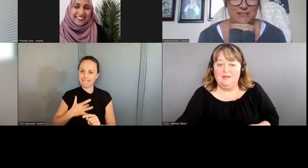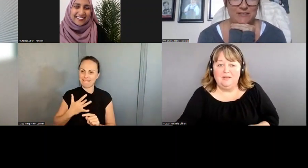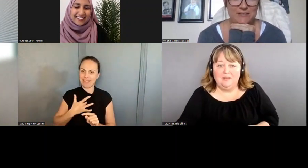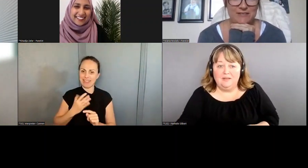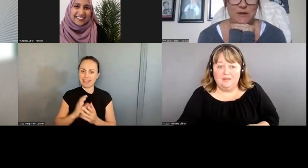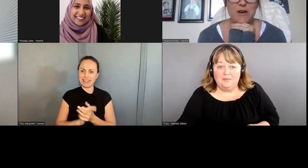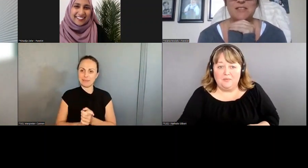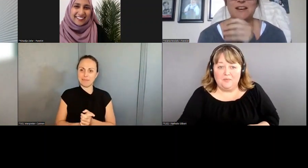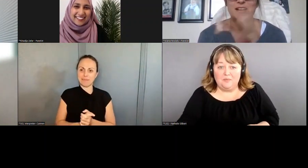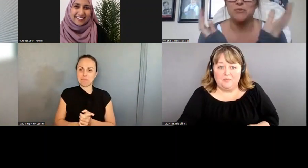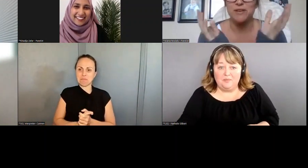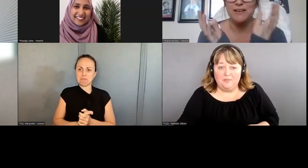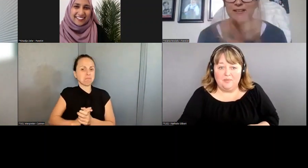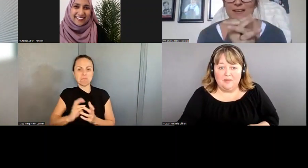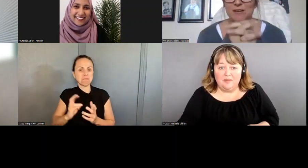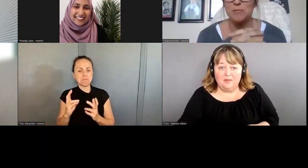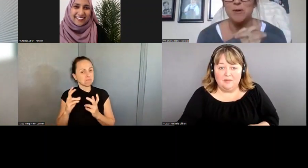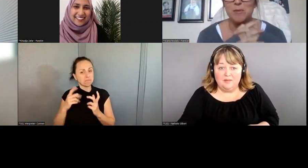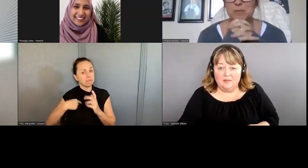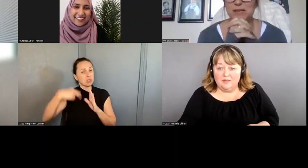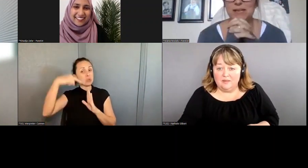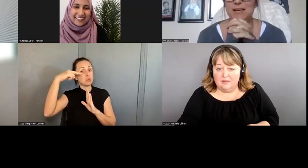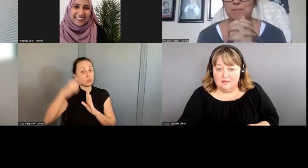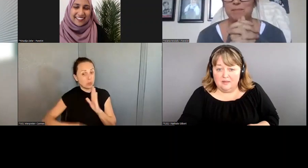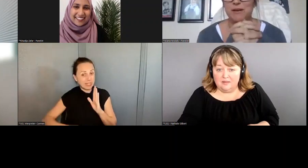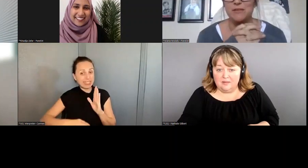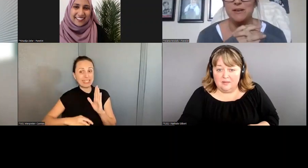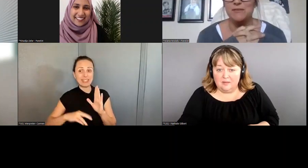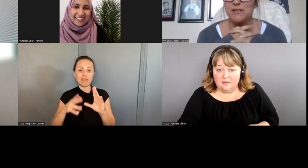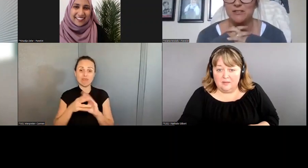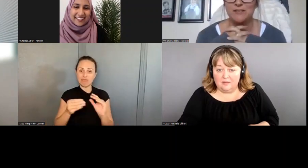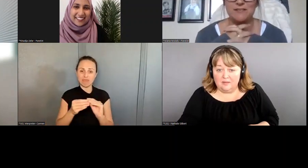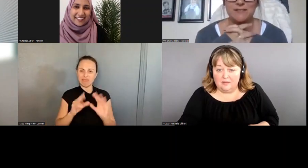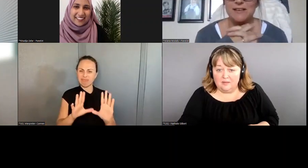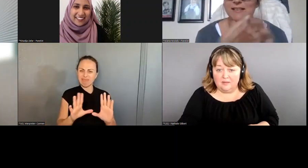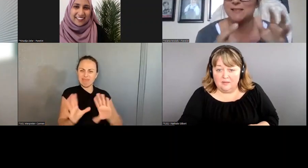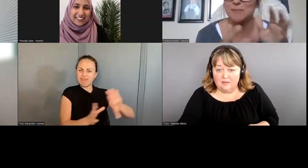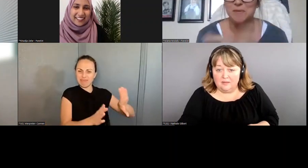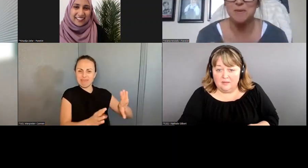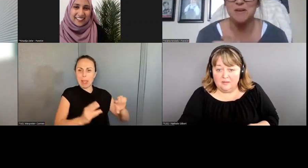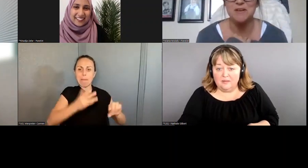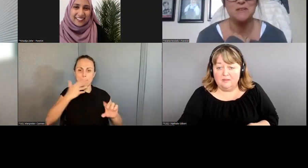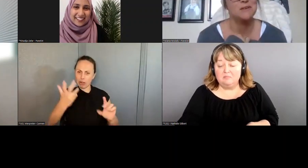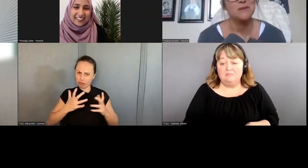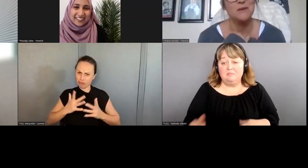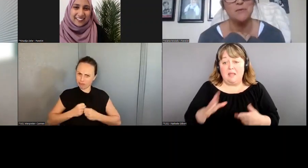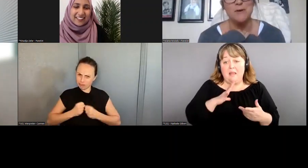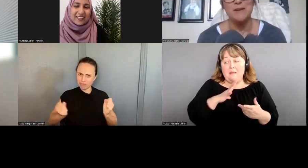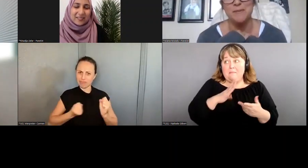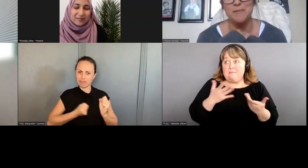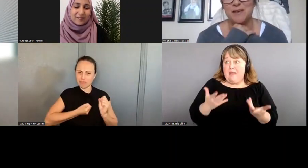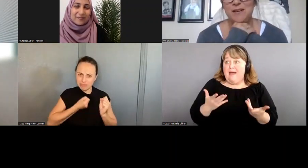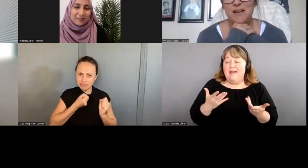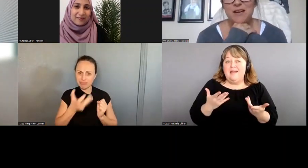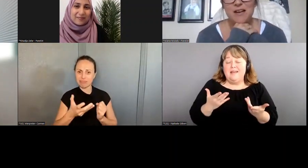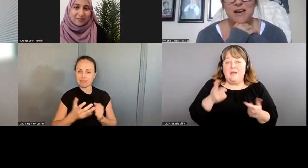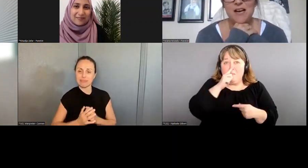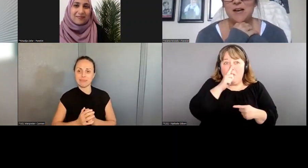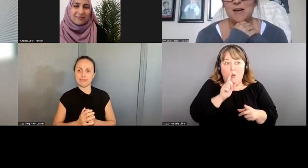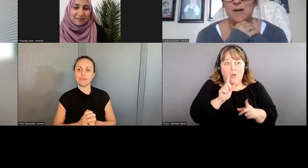there's nothing I could read that could probably get better than if I just, I guess, speak from the heart or go from it from